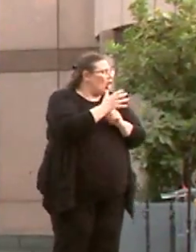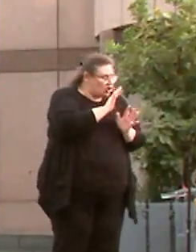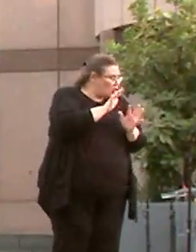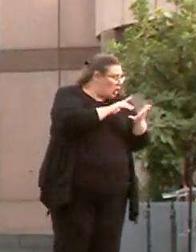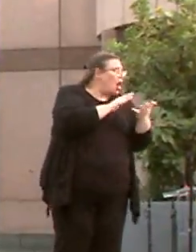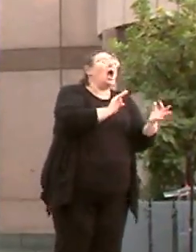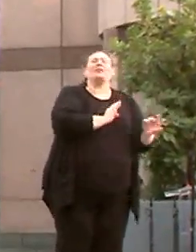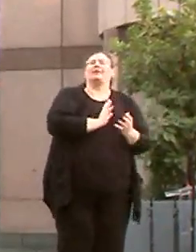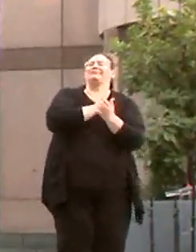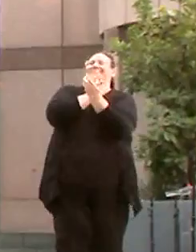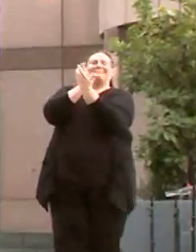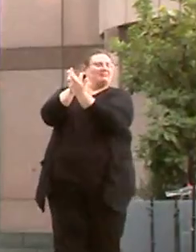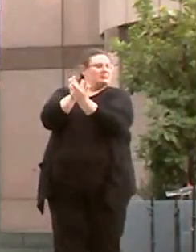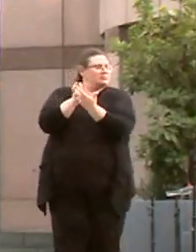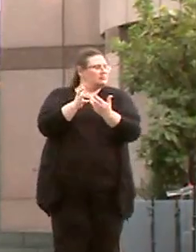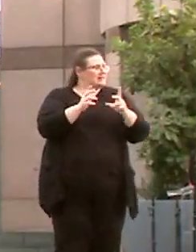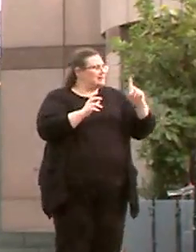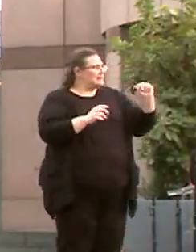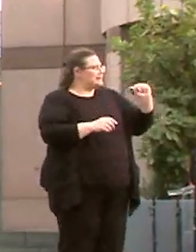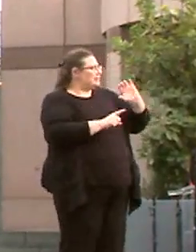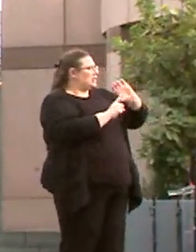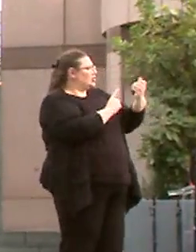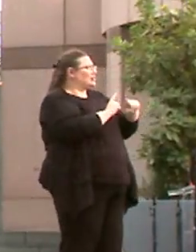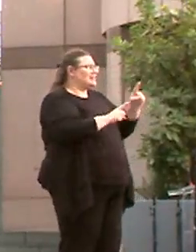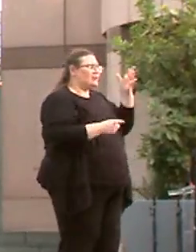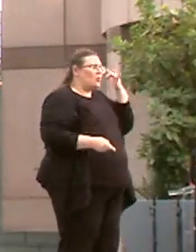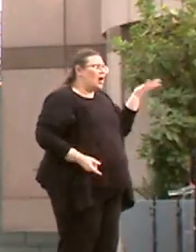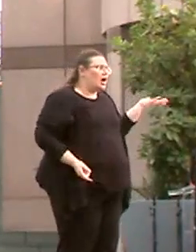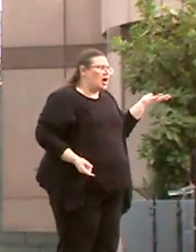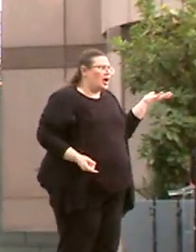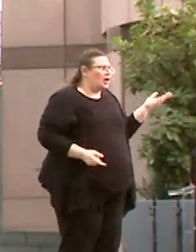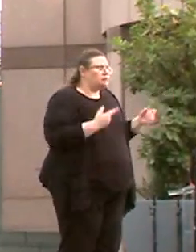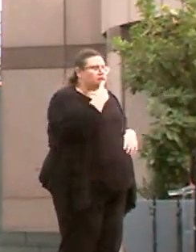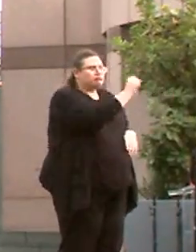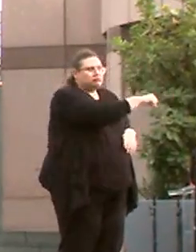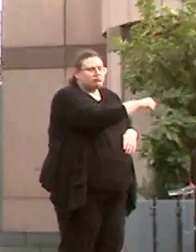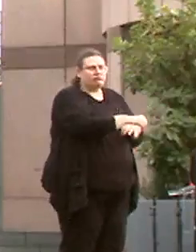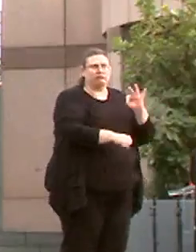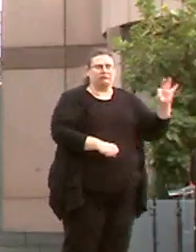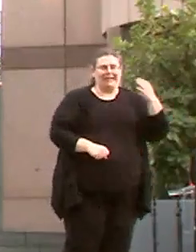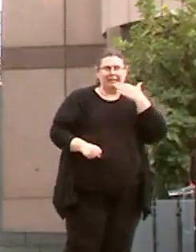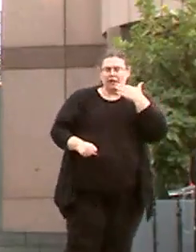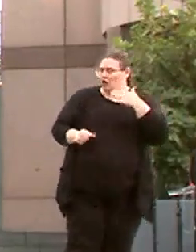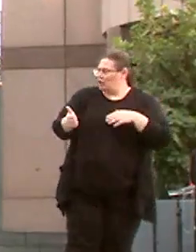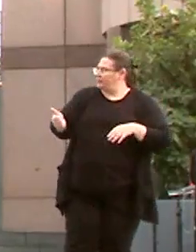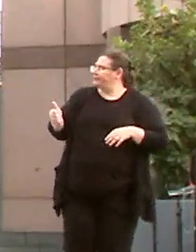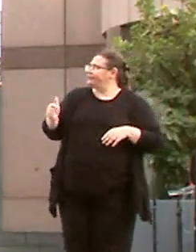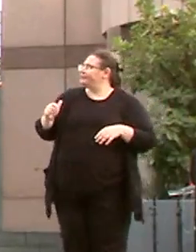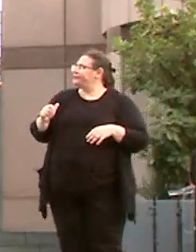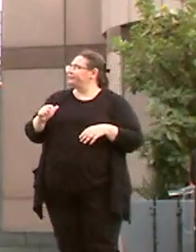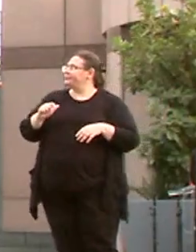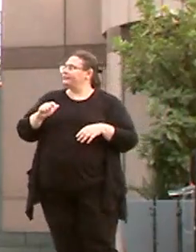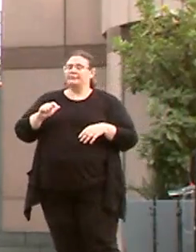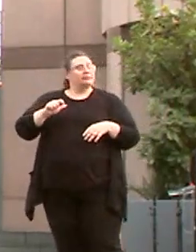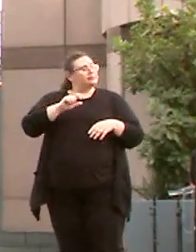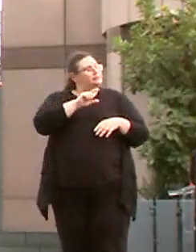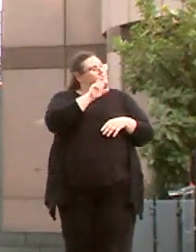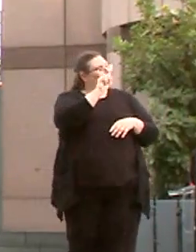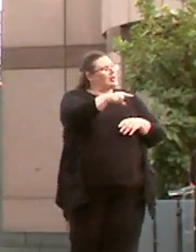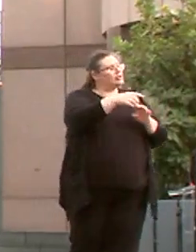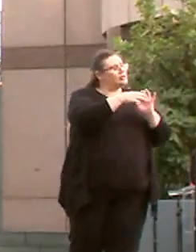so different with disability culture? I'd love to thank you for that. Thank you so much. And I'd love to ask the question about,